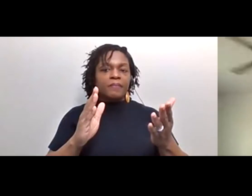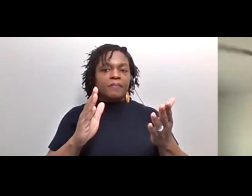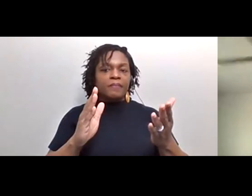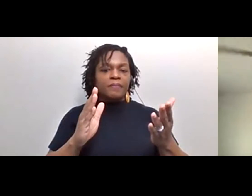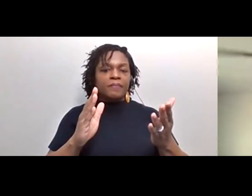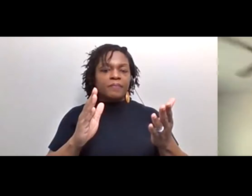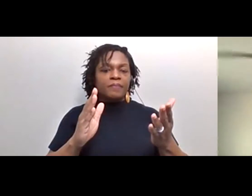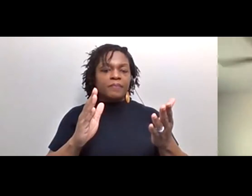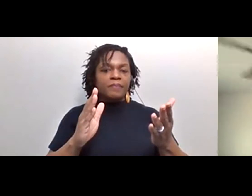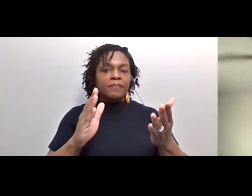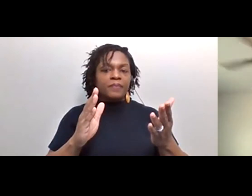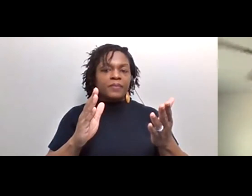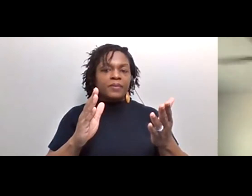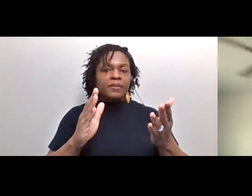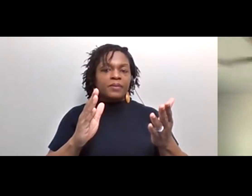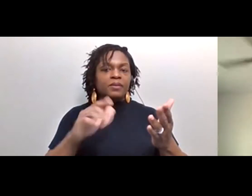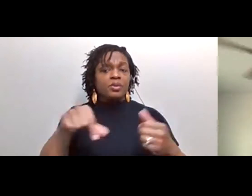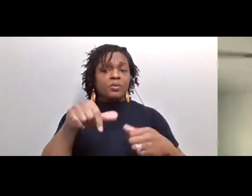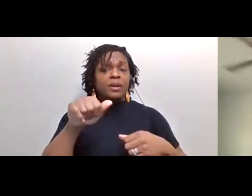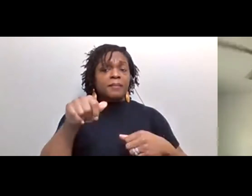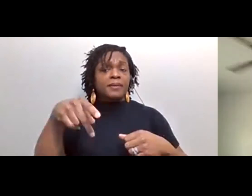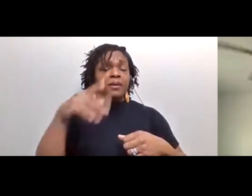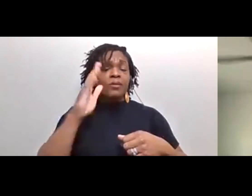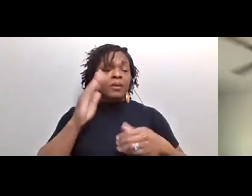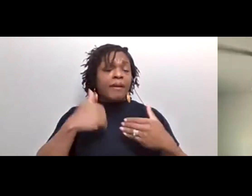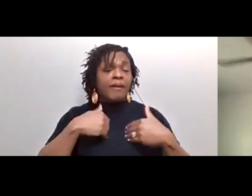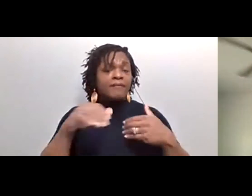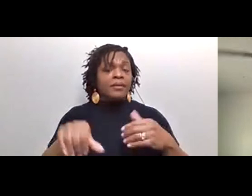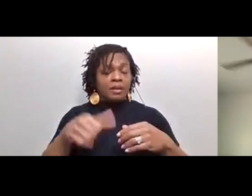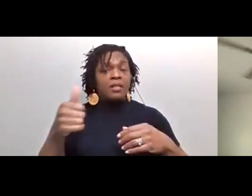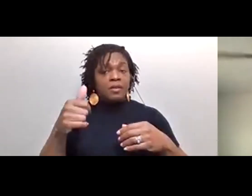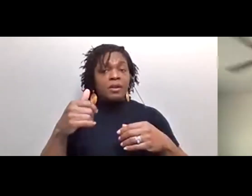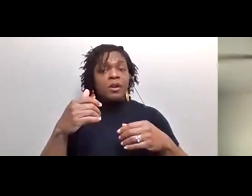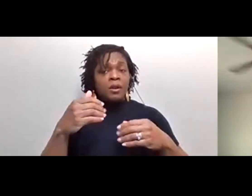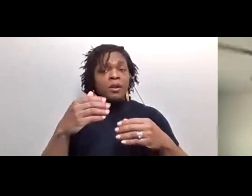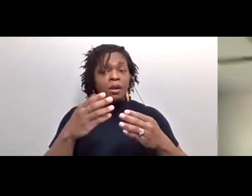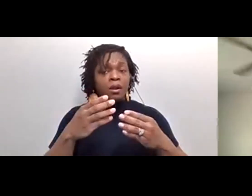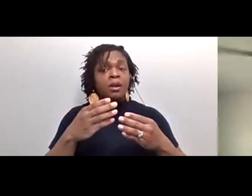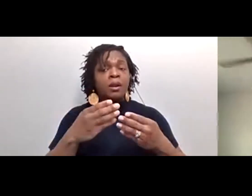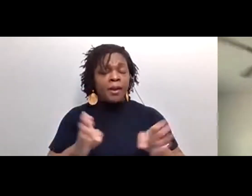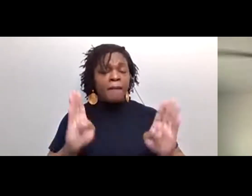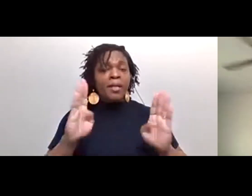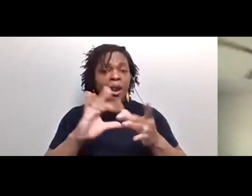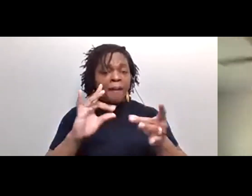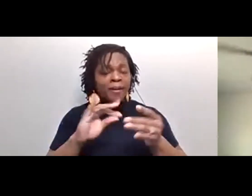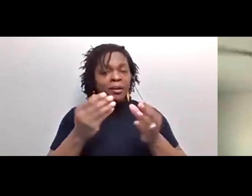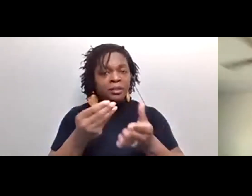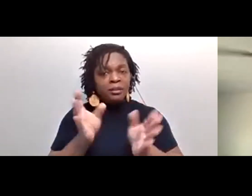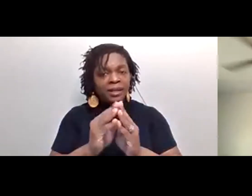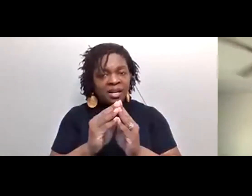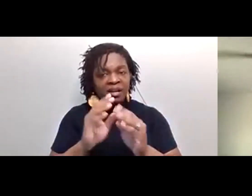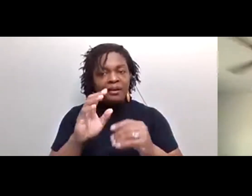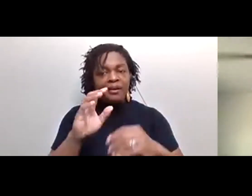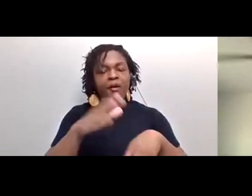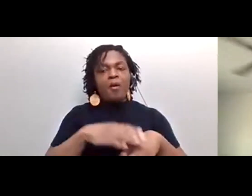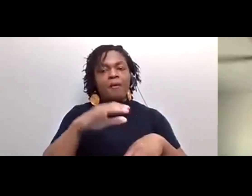shortly. The QAP is going to be having another public comment meeting on July the 8th,